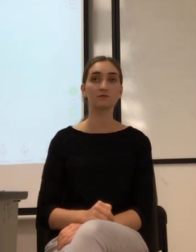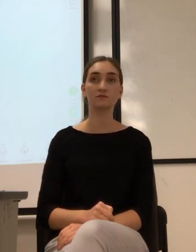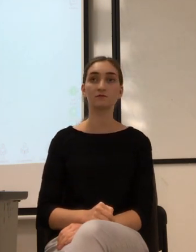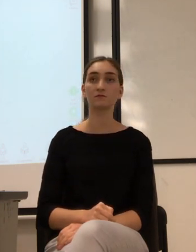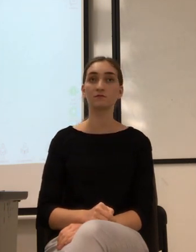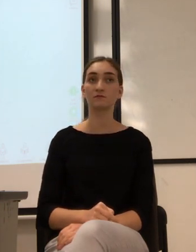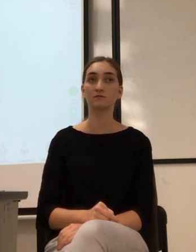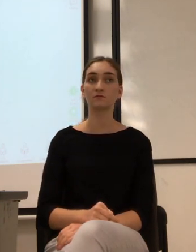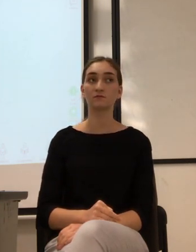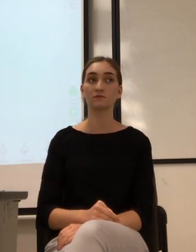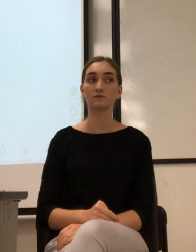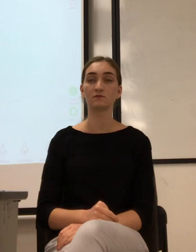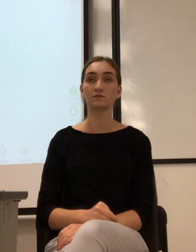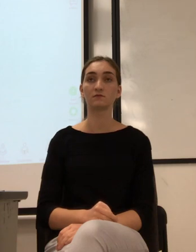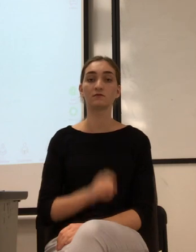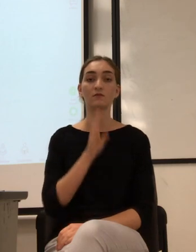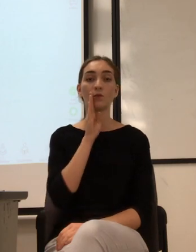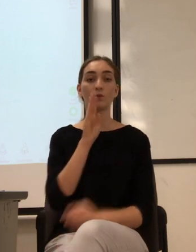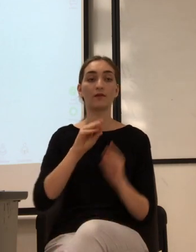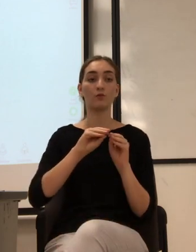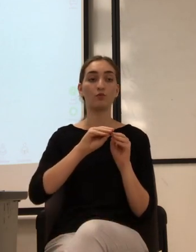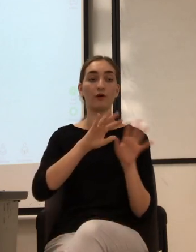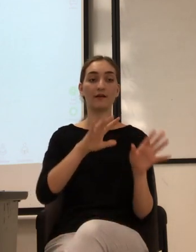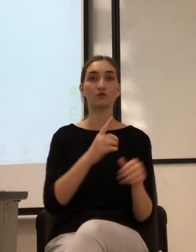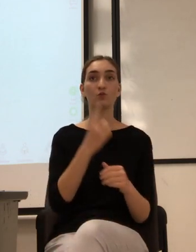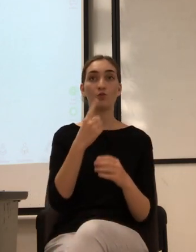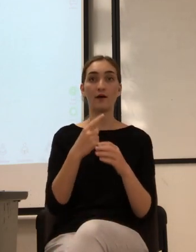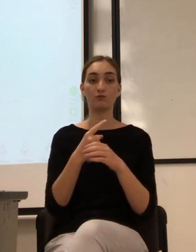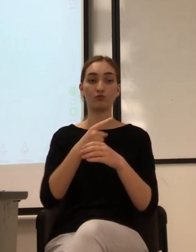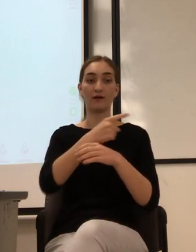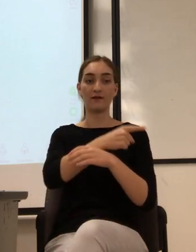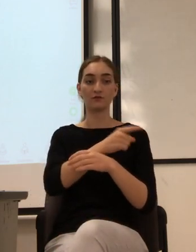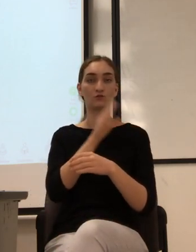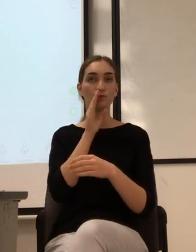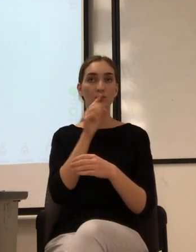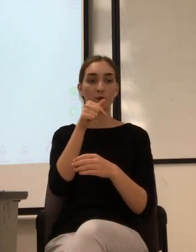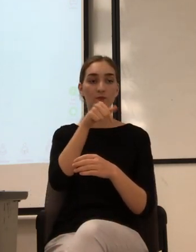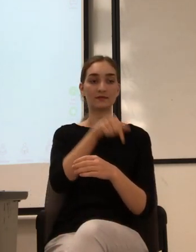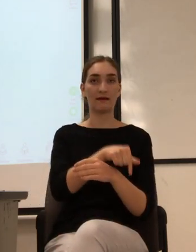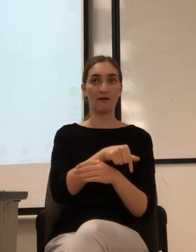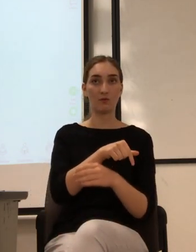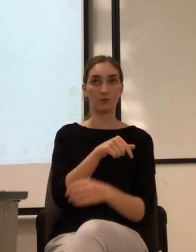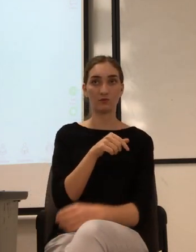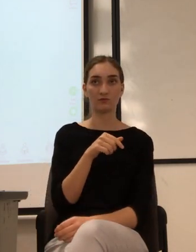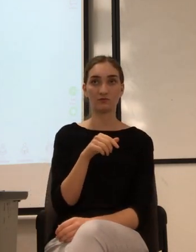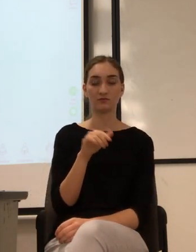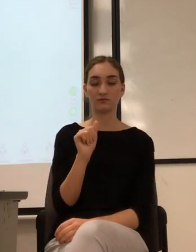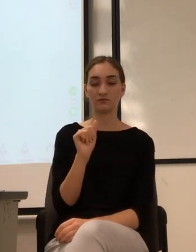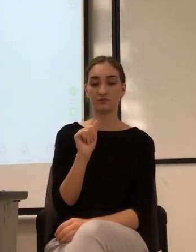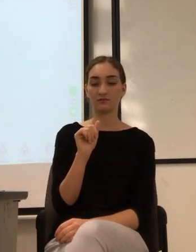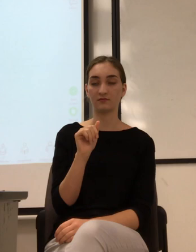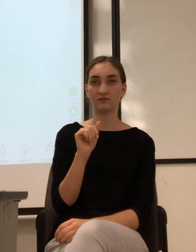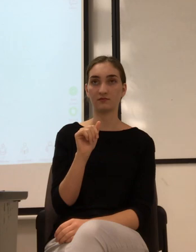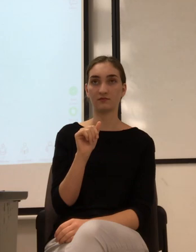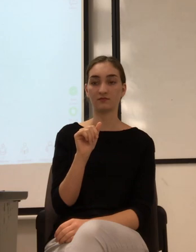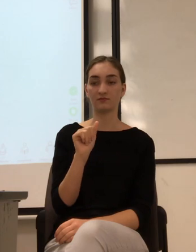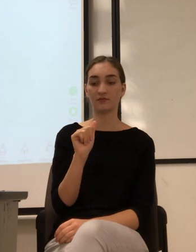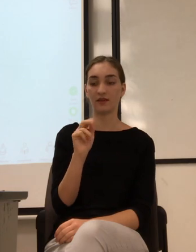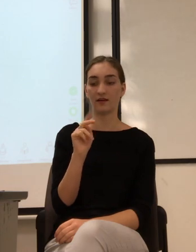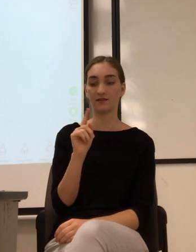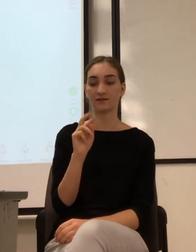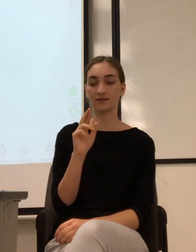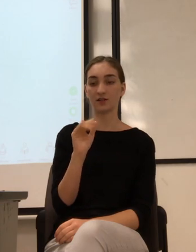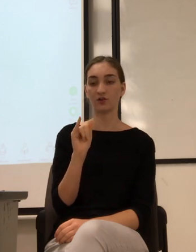Now, it's going to branch. One branch will go down the anterior interventricular sulcus, or groove,